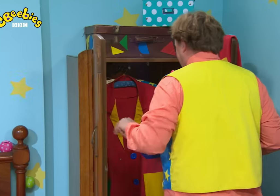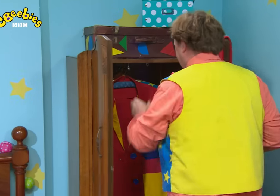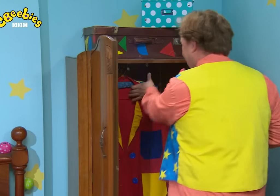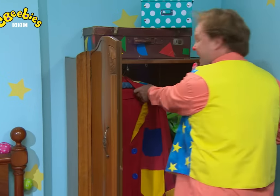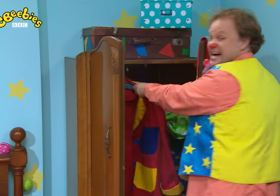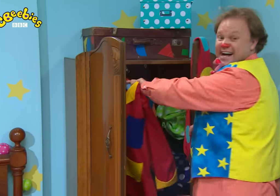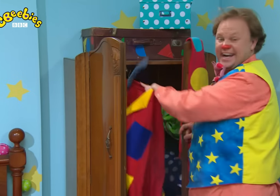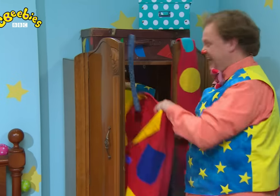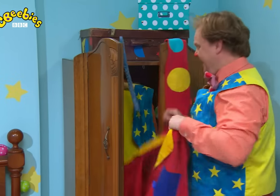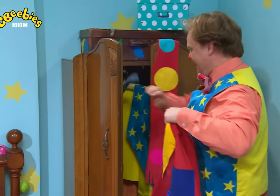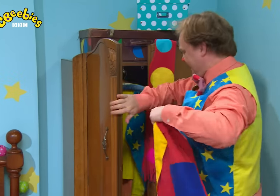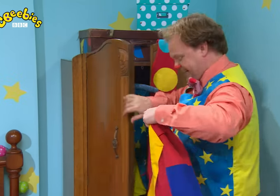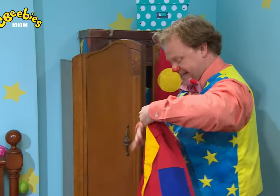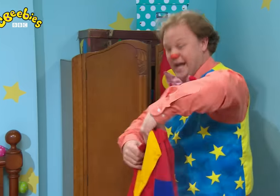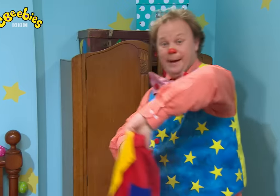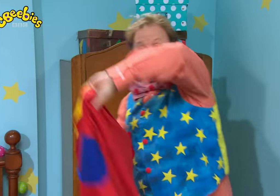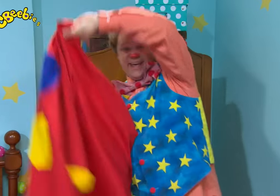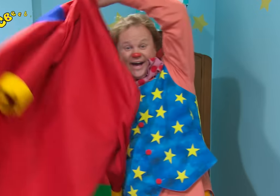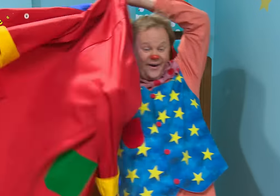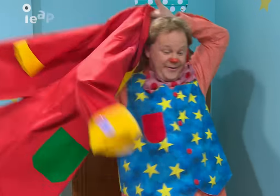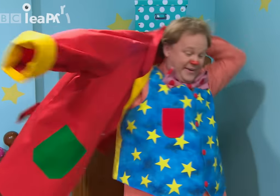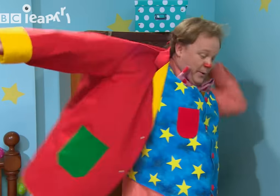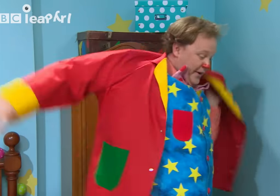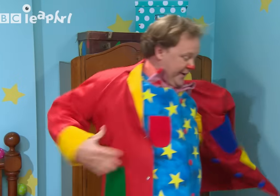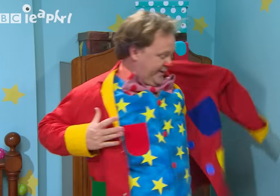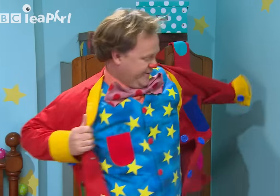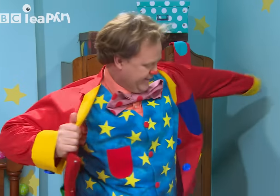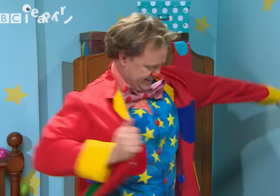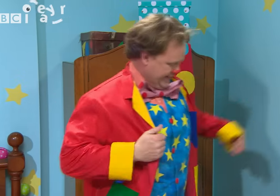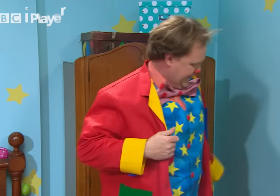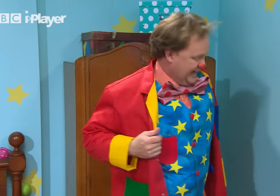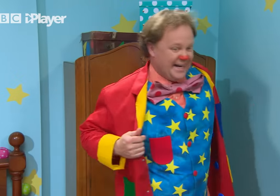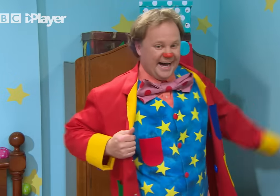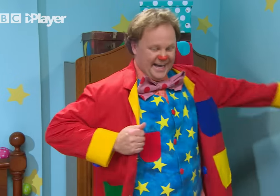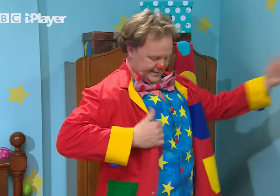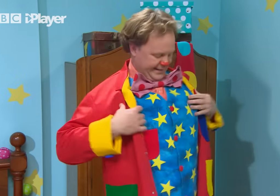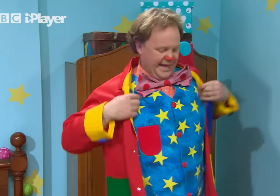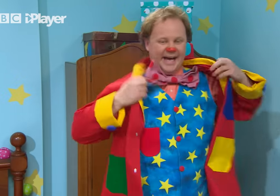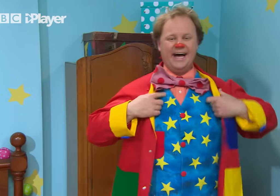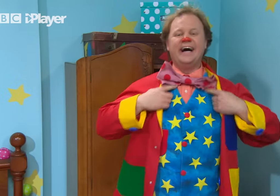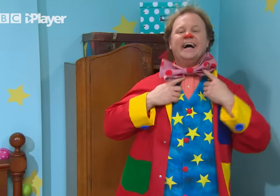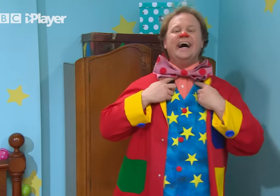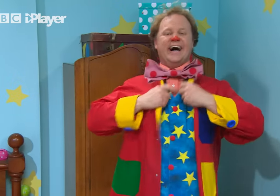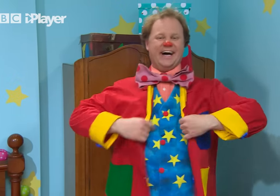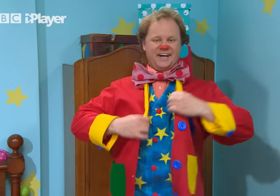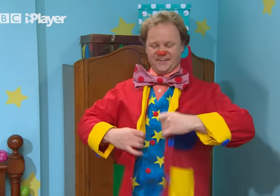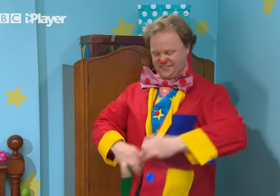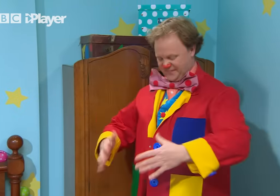Aha! Look! My coat! Woohoo! Ta-da! Mr.